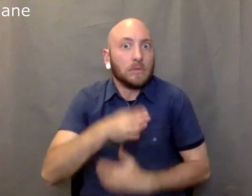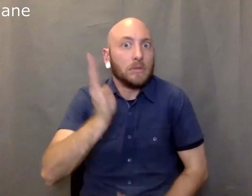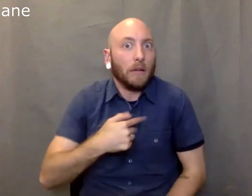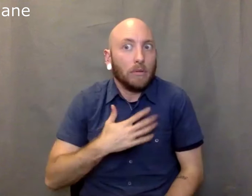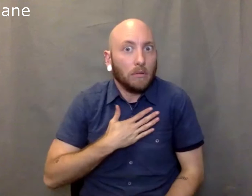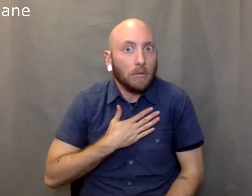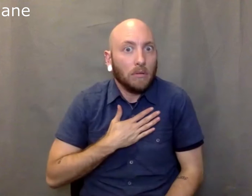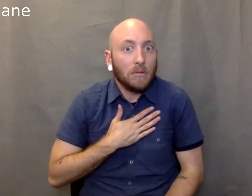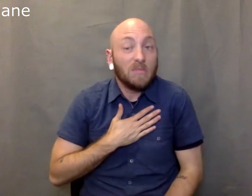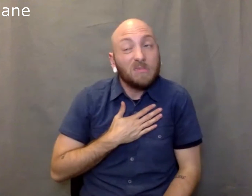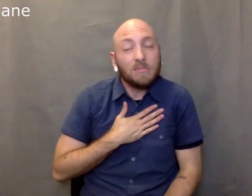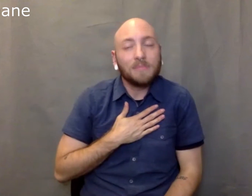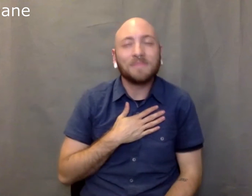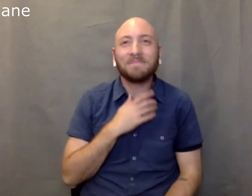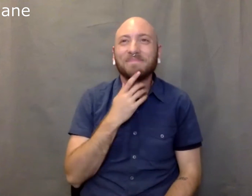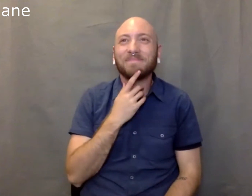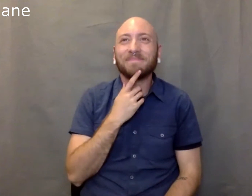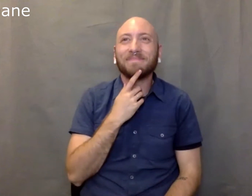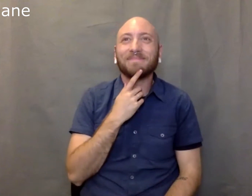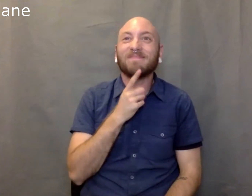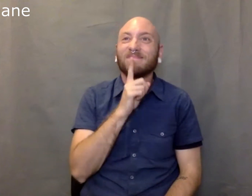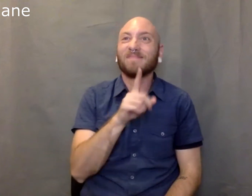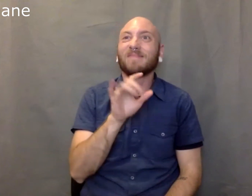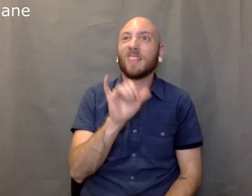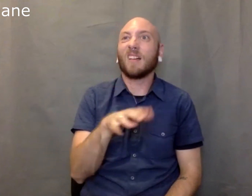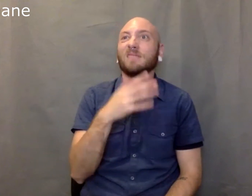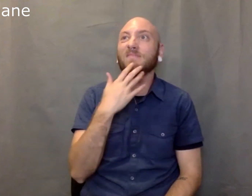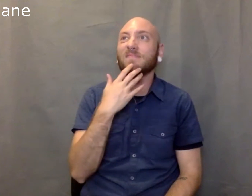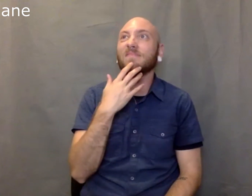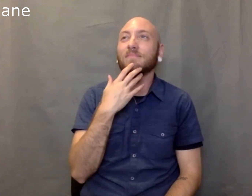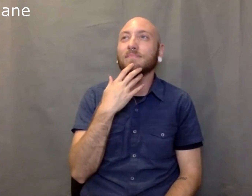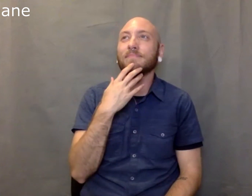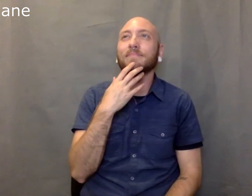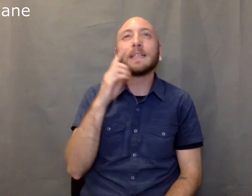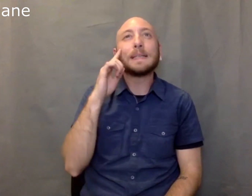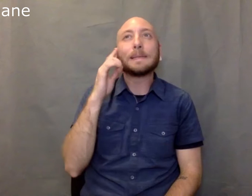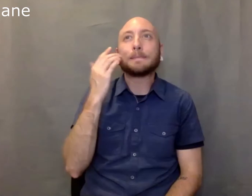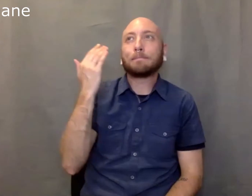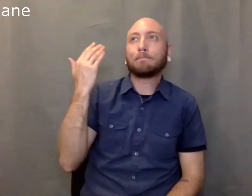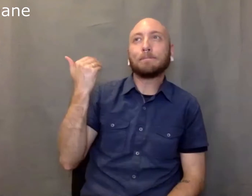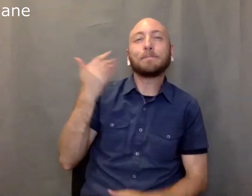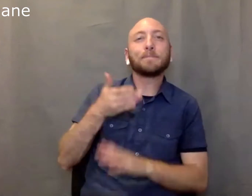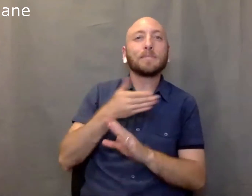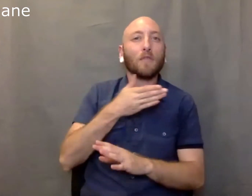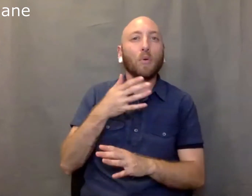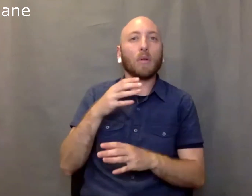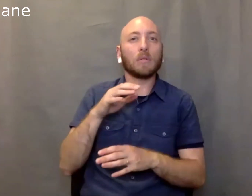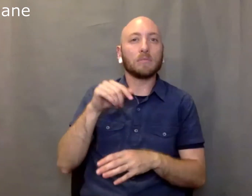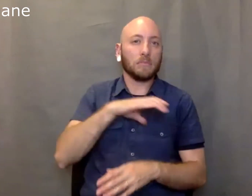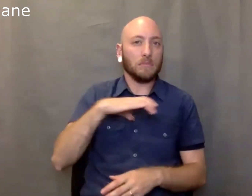So it's been, and a big part of that is from like, I think before I did Monkey Paw, I did pray, of